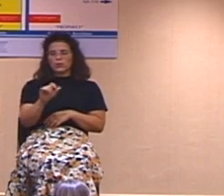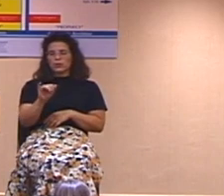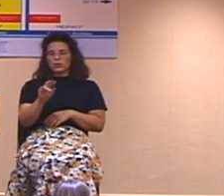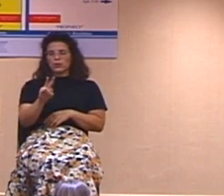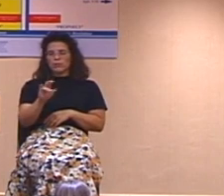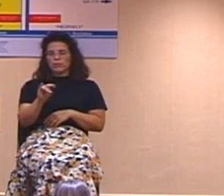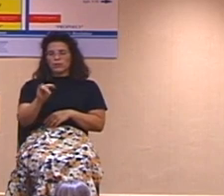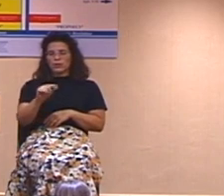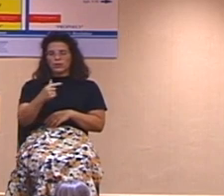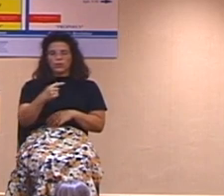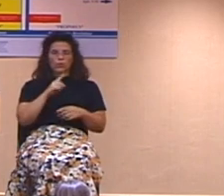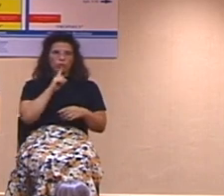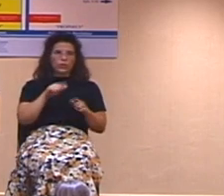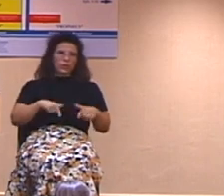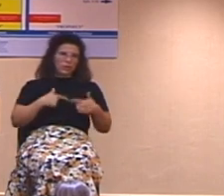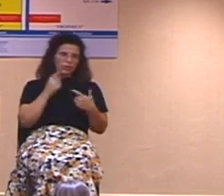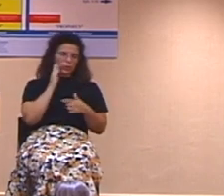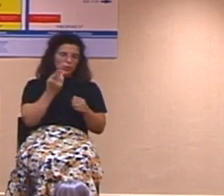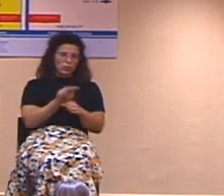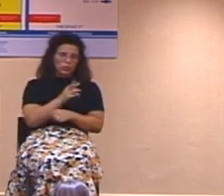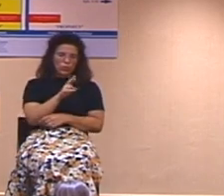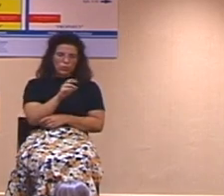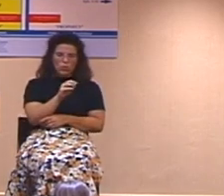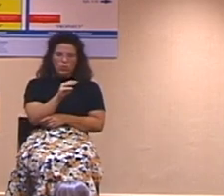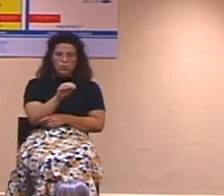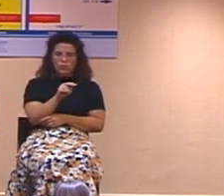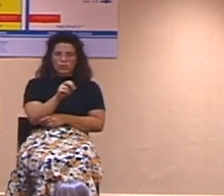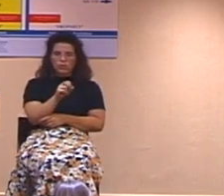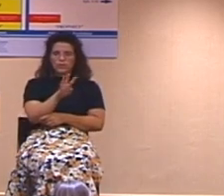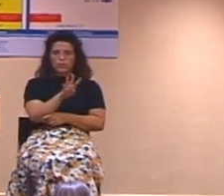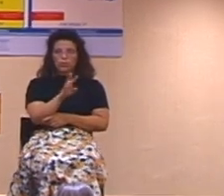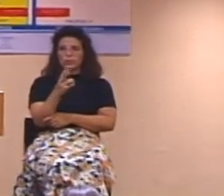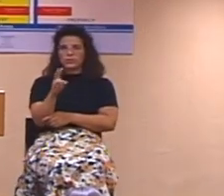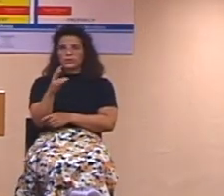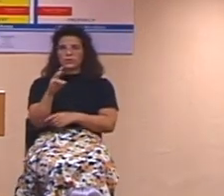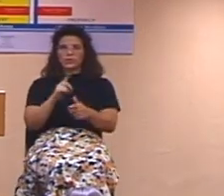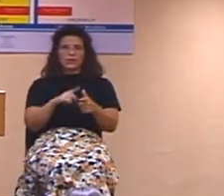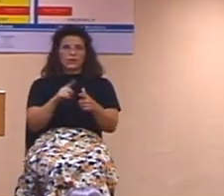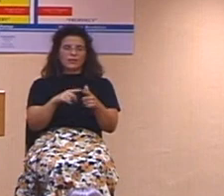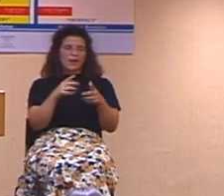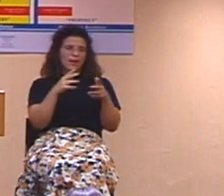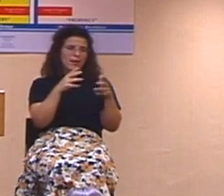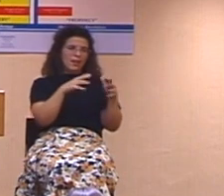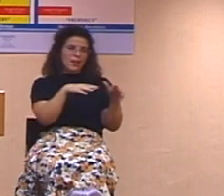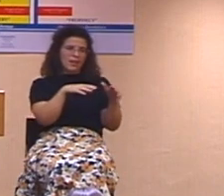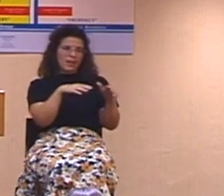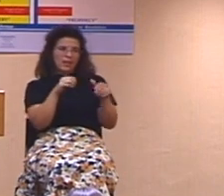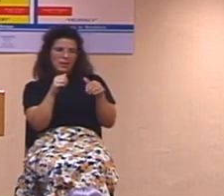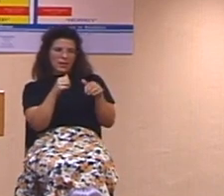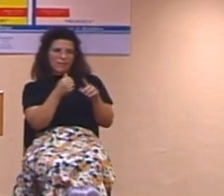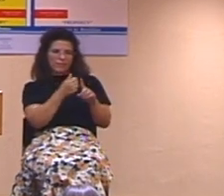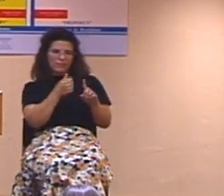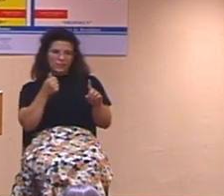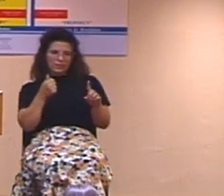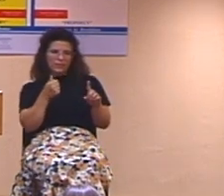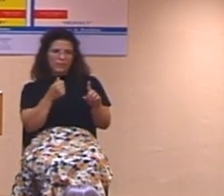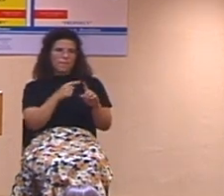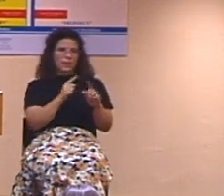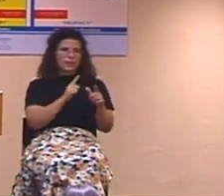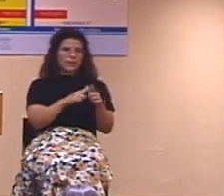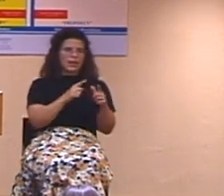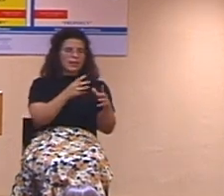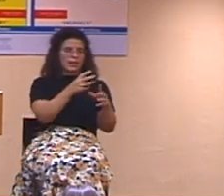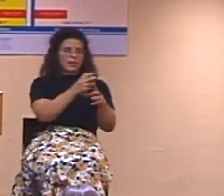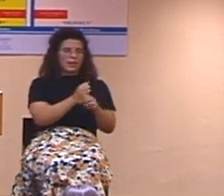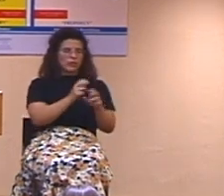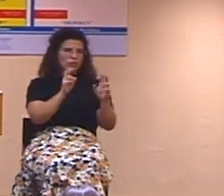we're going to use Romans 4:17, and then we're going to depart from it, but I want to catch a phrase